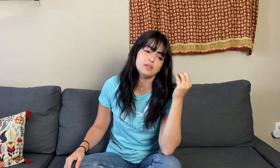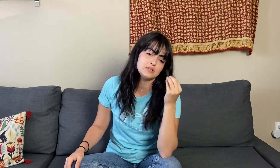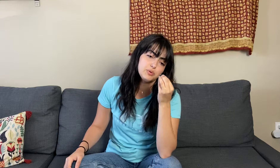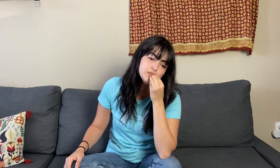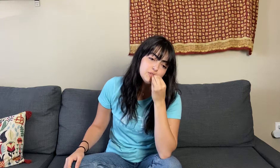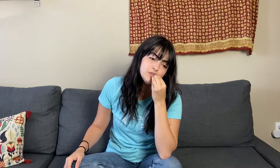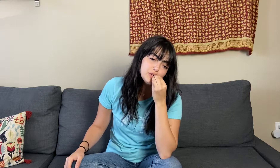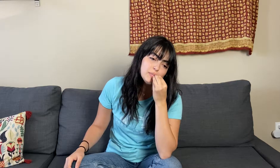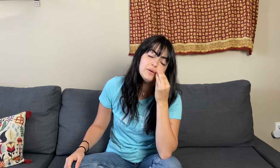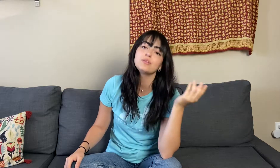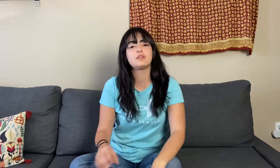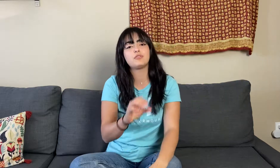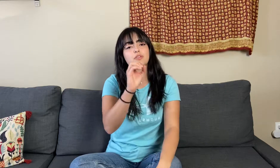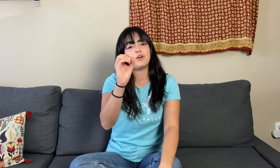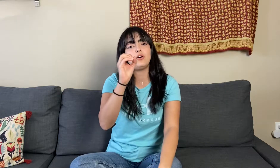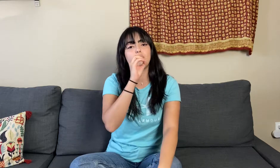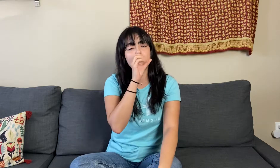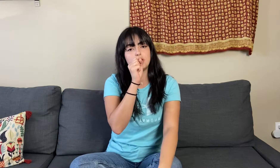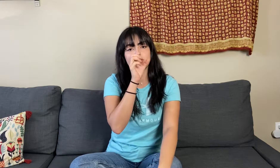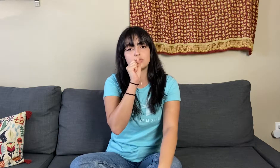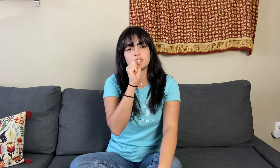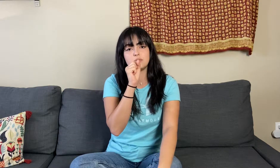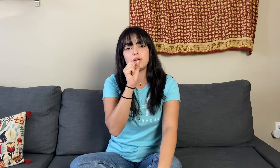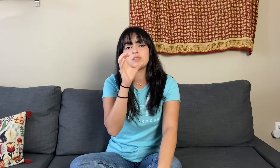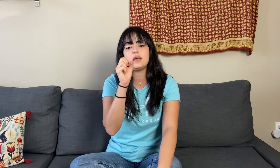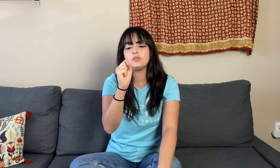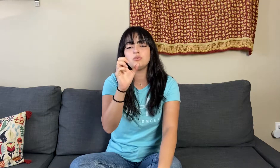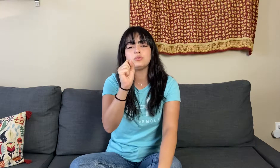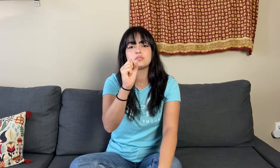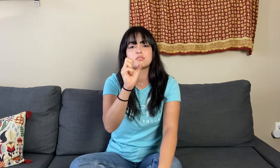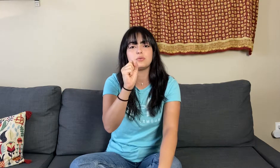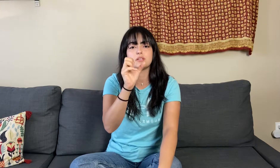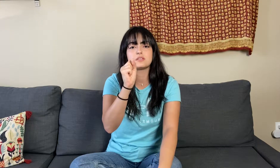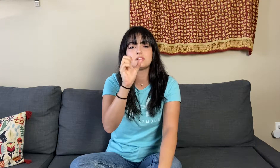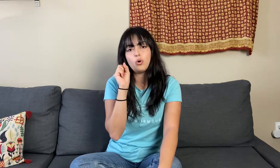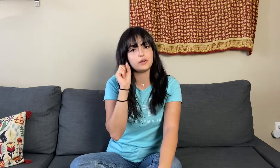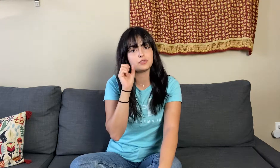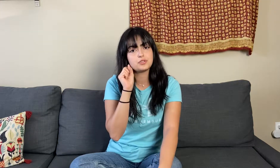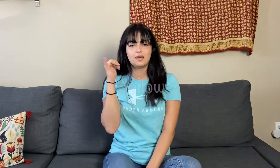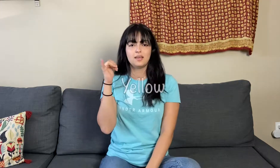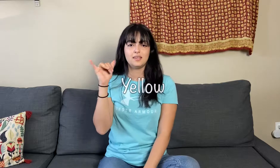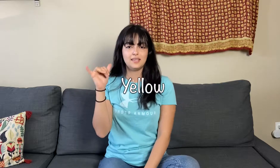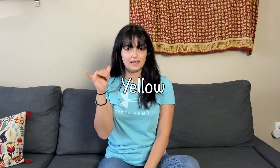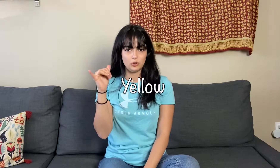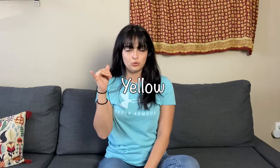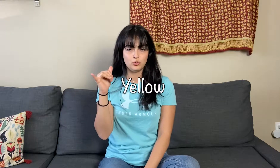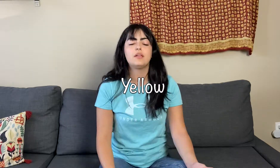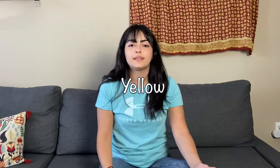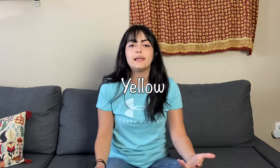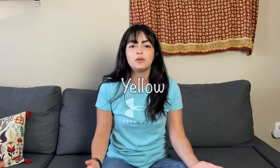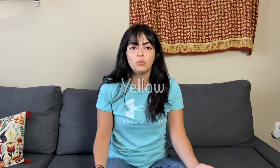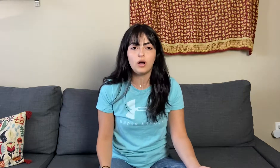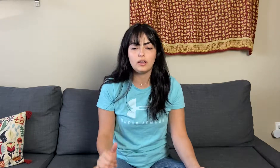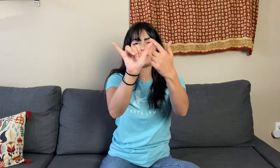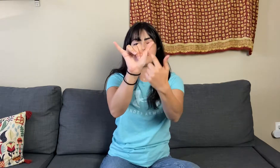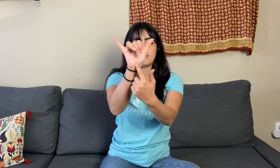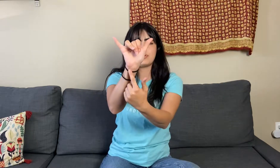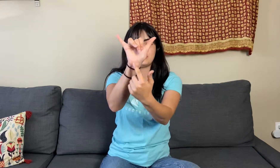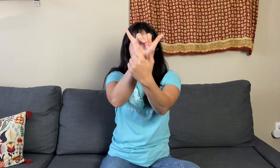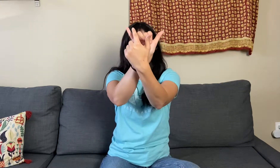put into your mouth, therefore the O is close to your mouth and you squeeze. Orange. Yellow. The letter Y is like this.